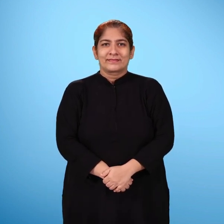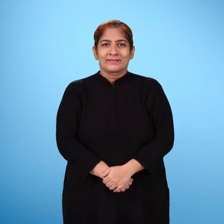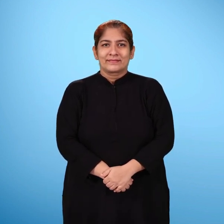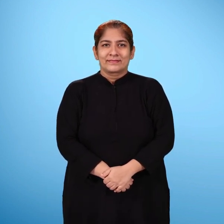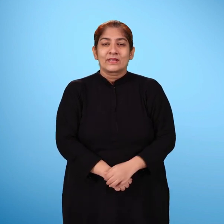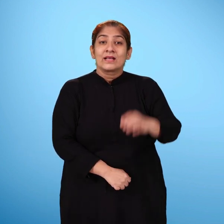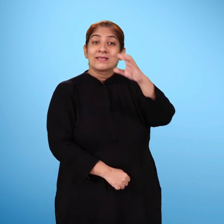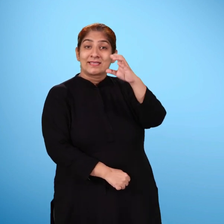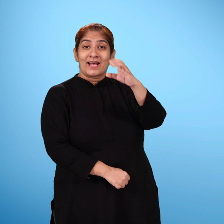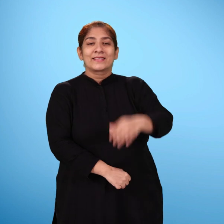Option C.